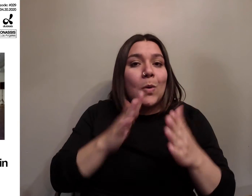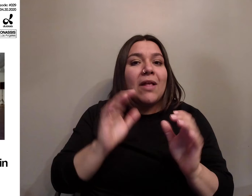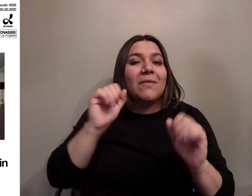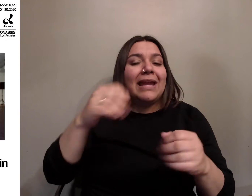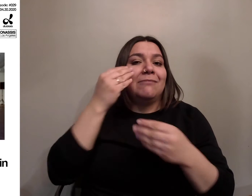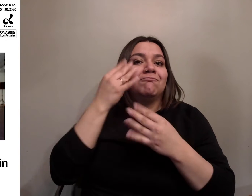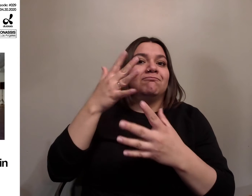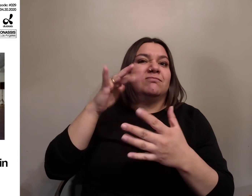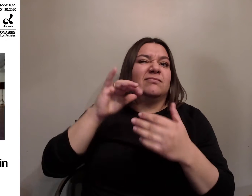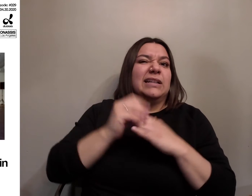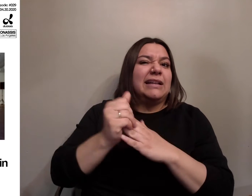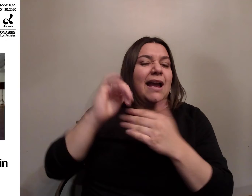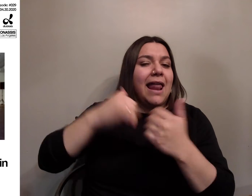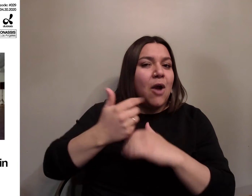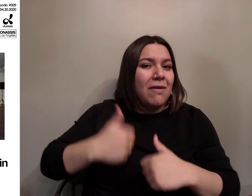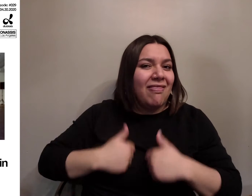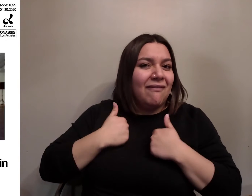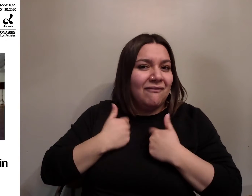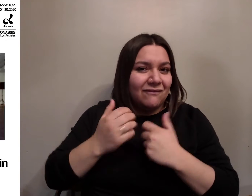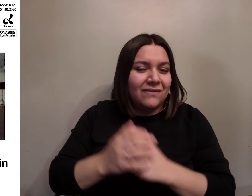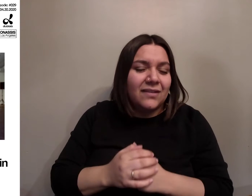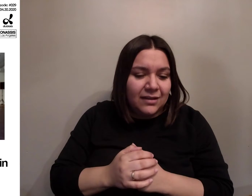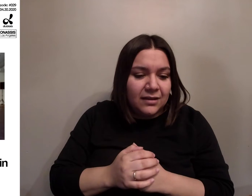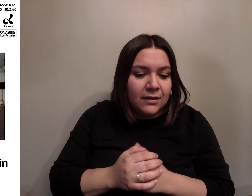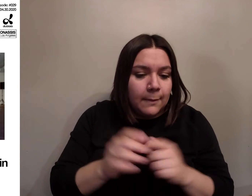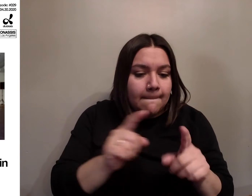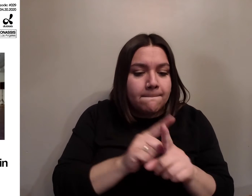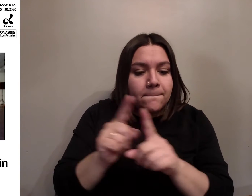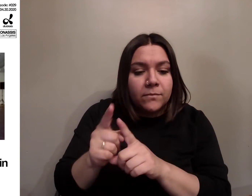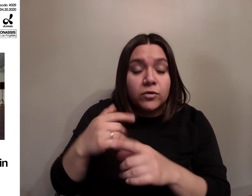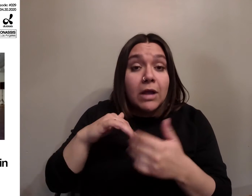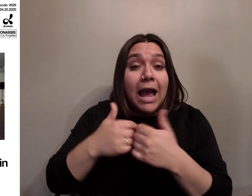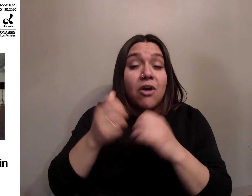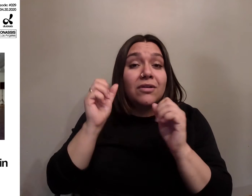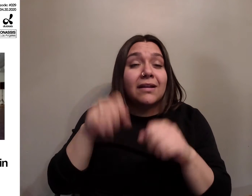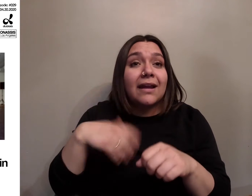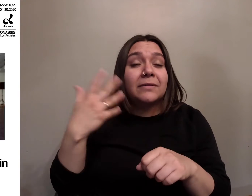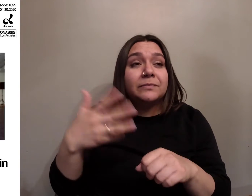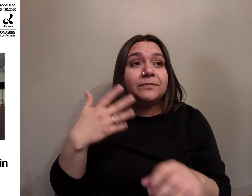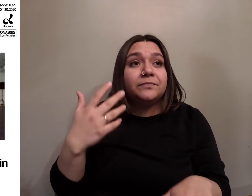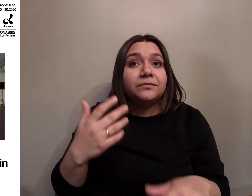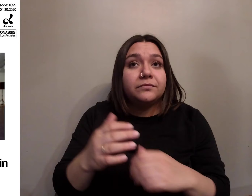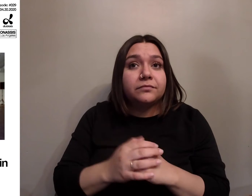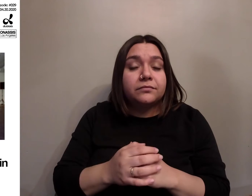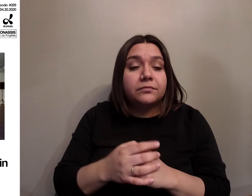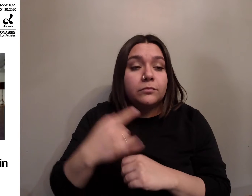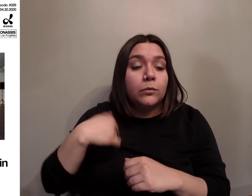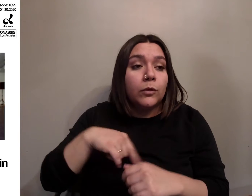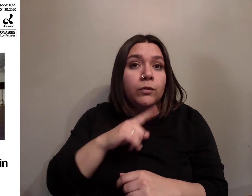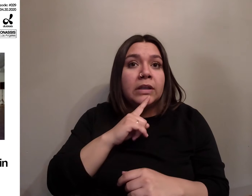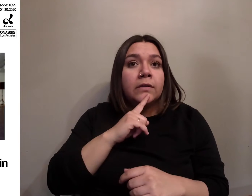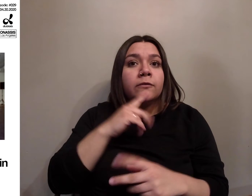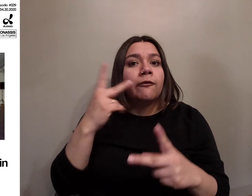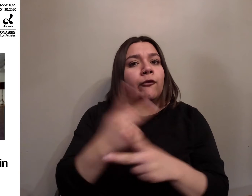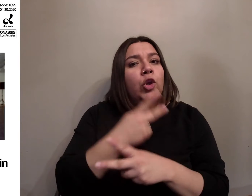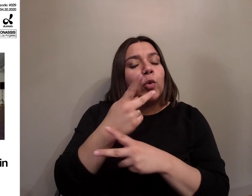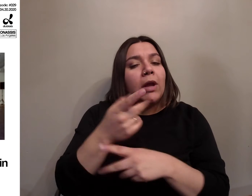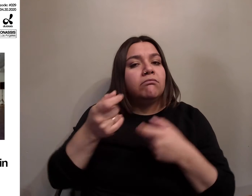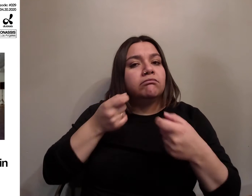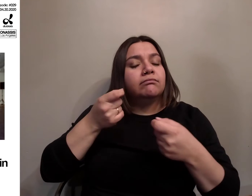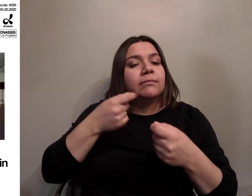are maybe not the ways in which we're accustomed to experience it? So it's about kind of stimulating